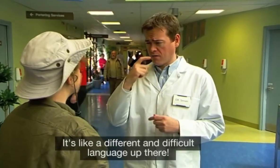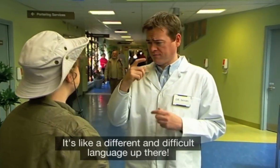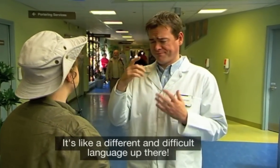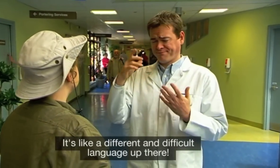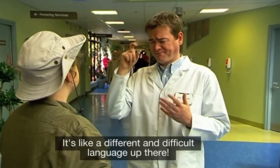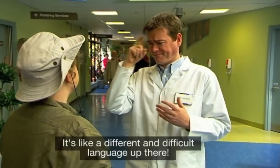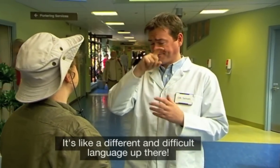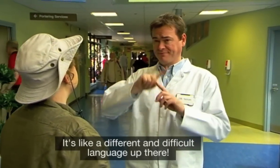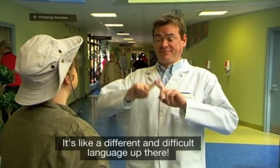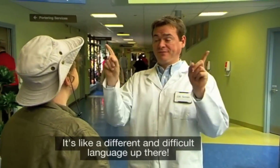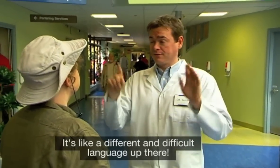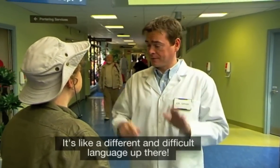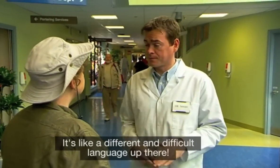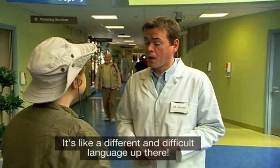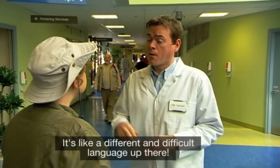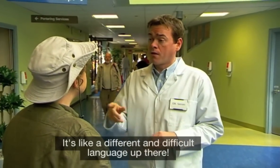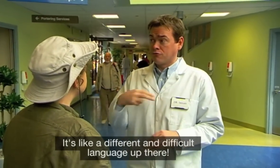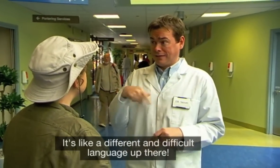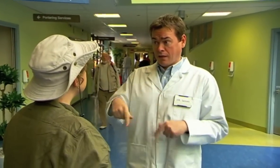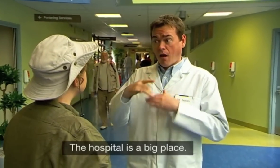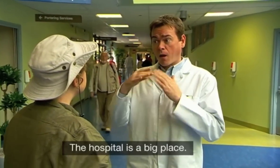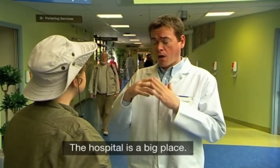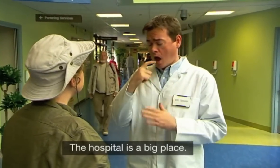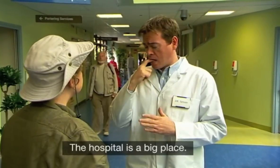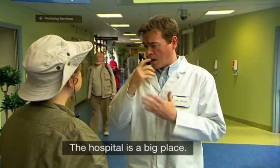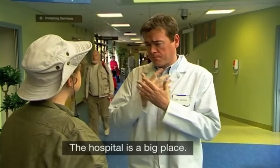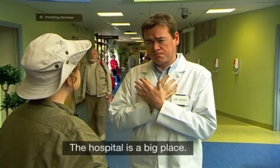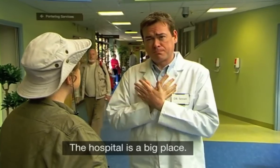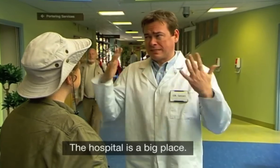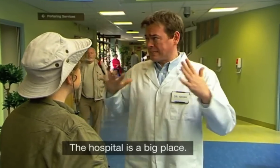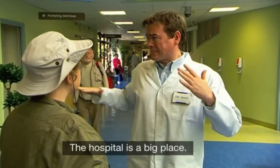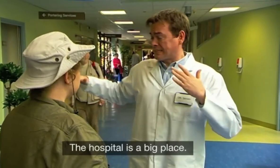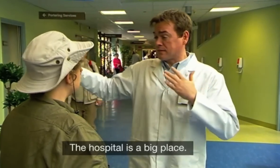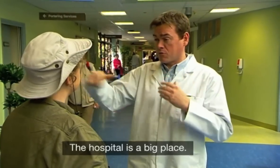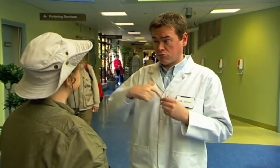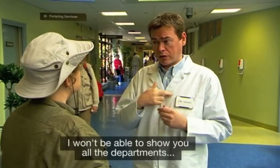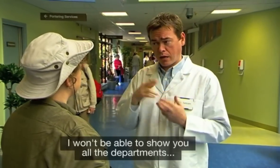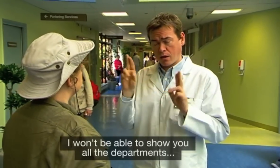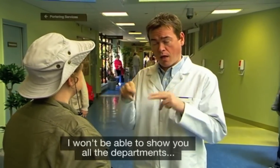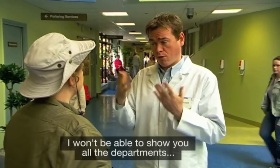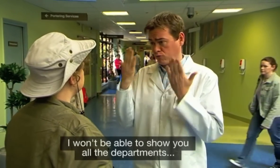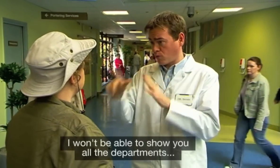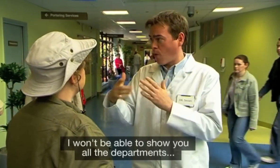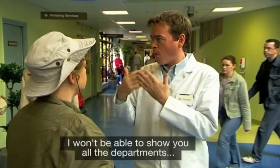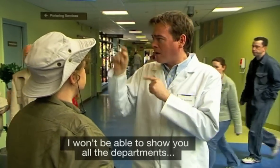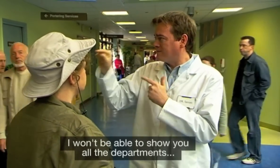and difficult language up there. The hospital is a big place. I won't be able to show you all the